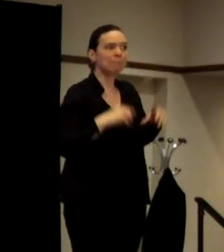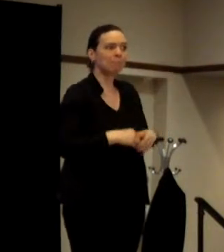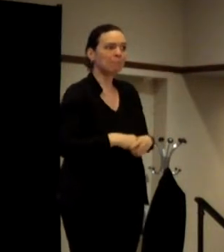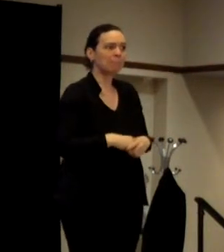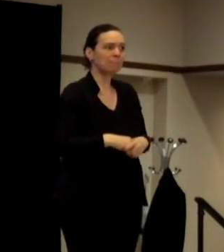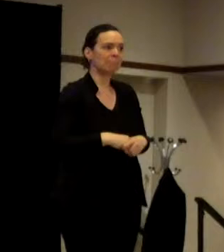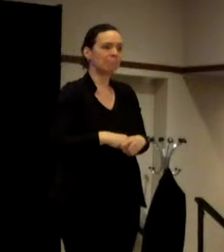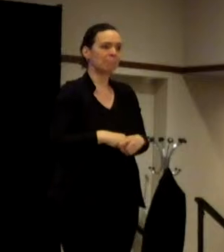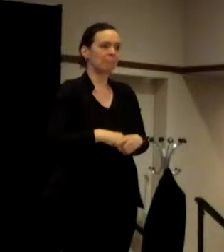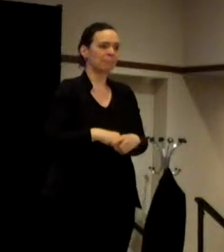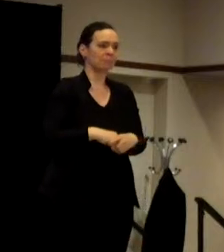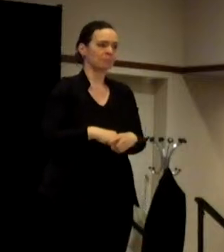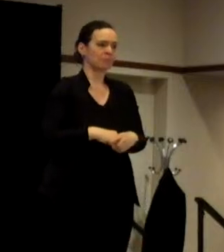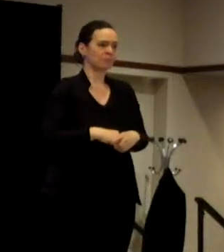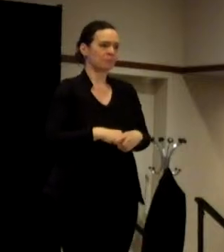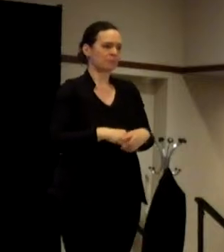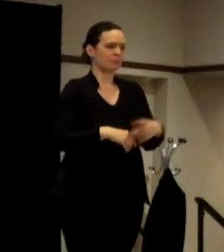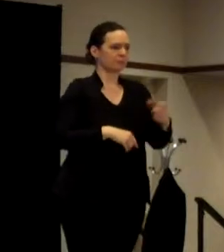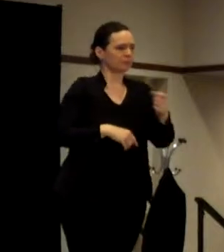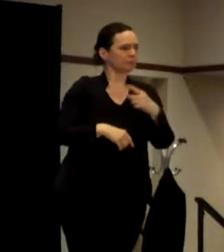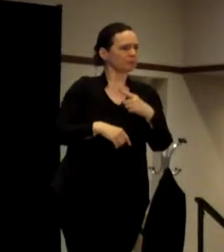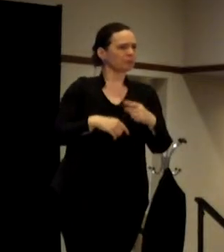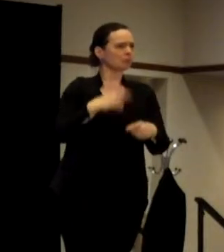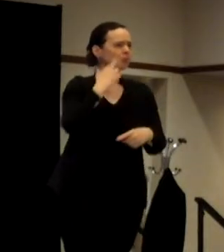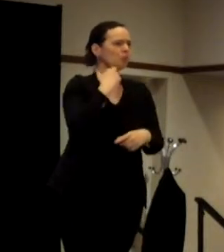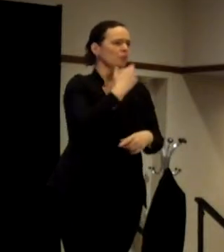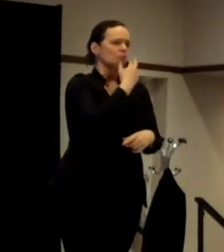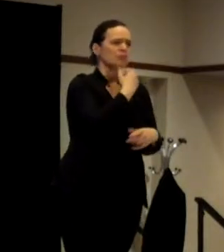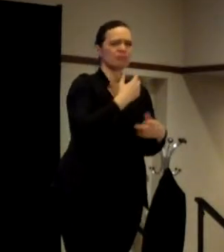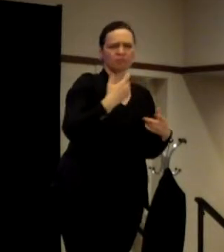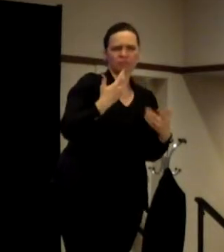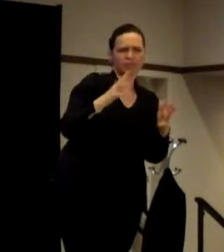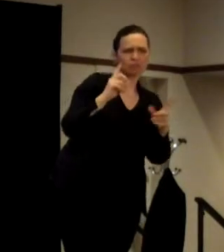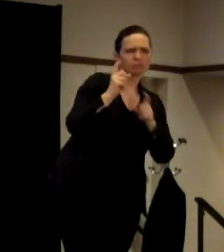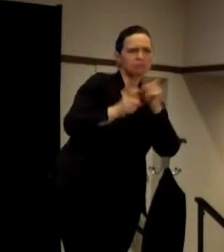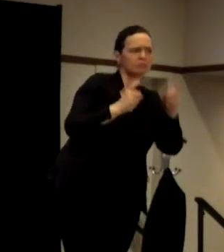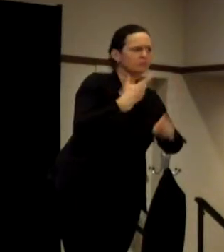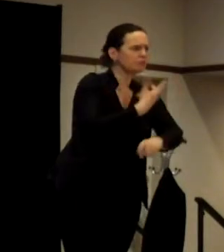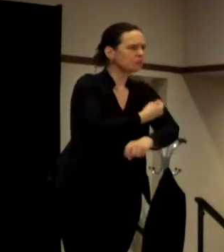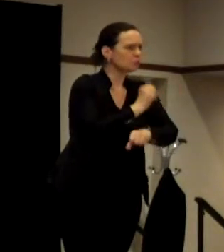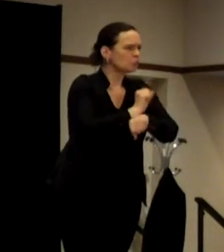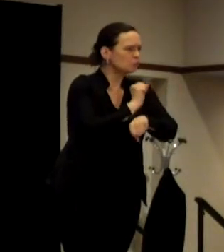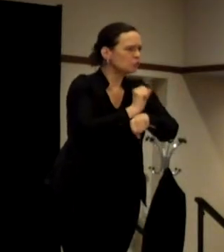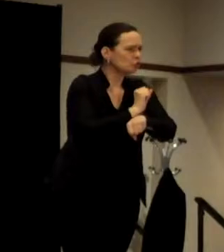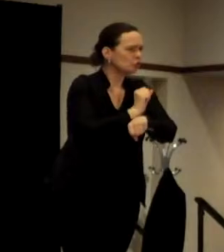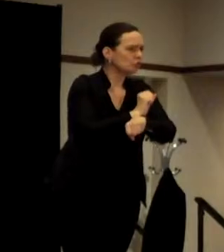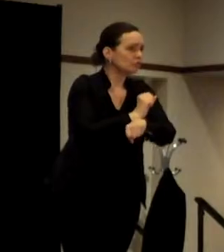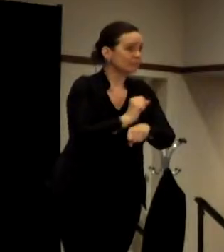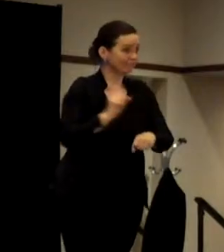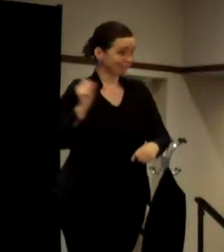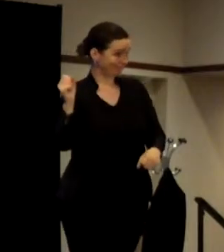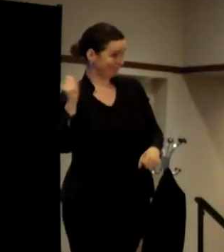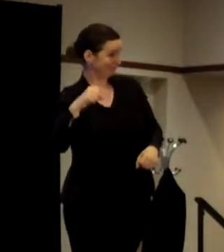How are restaurant vaccinations going? I know that you were working with associations to kind of do a pre-registration. We did, and